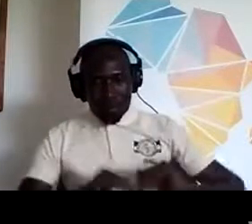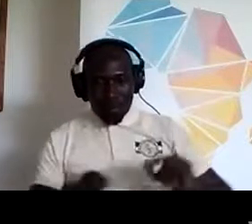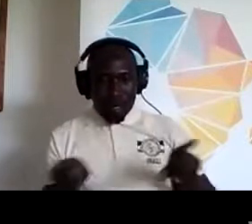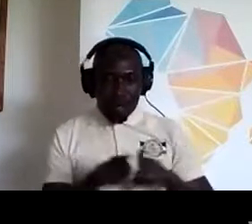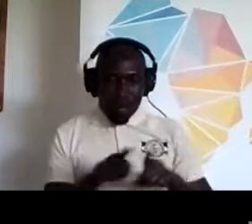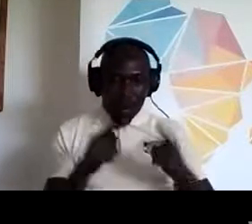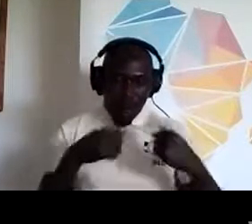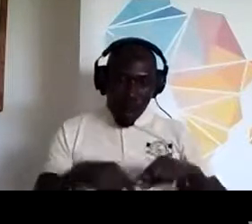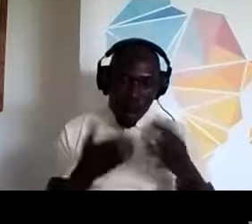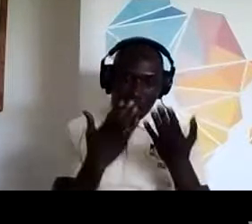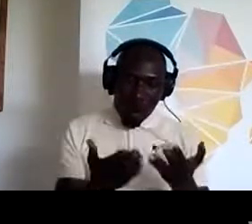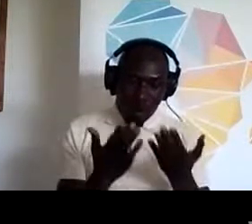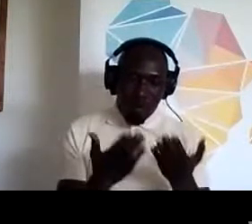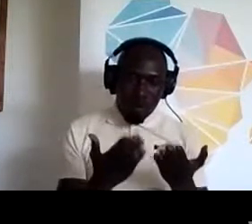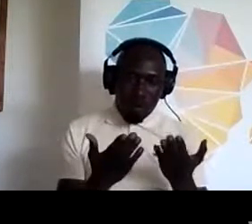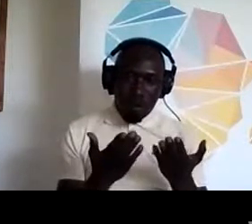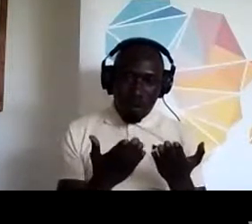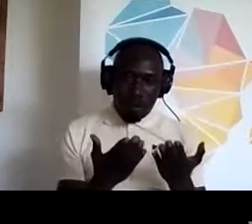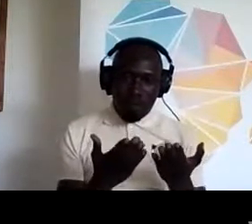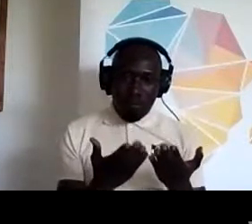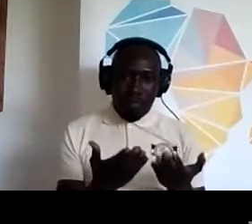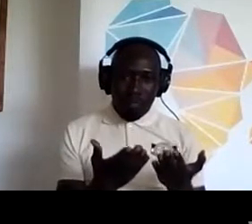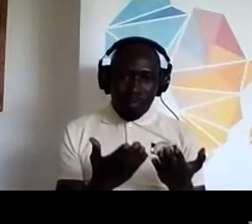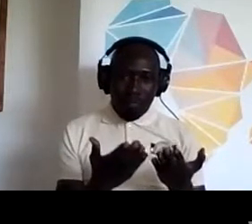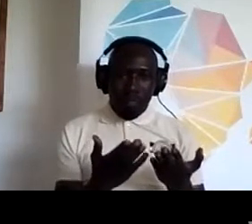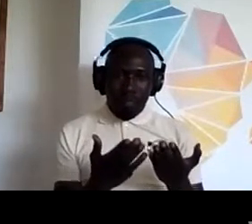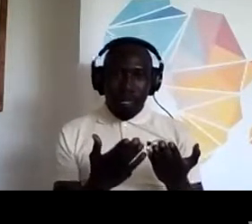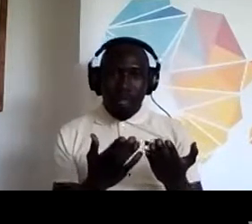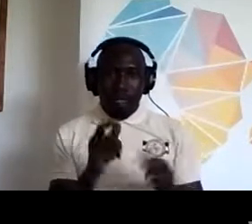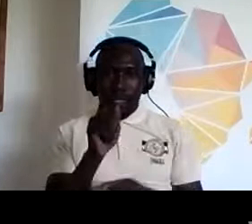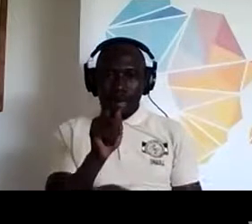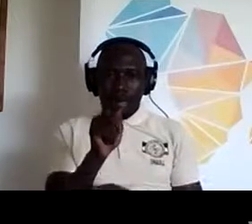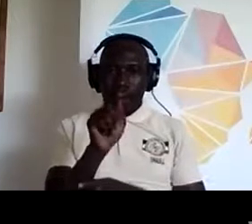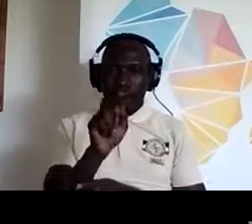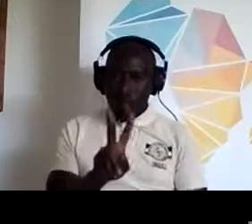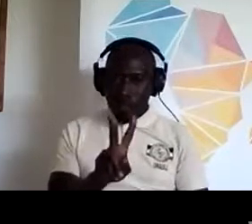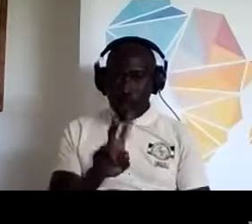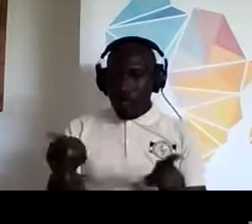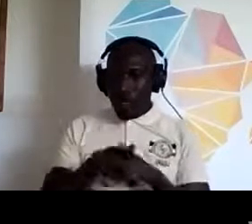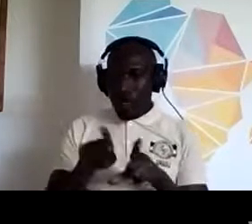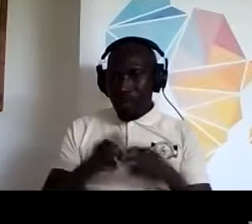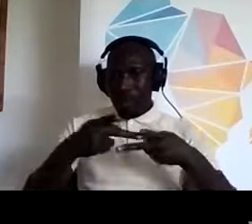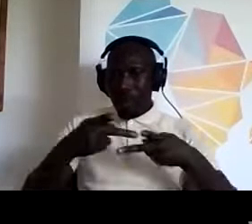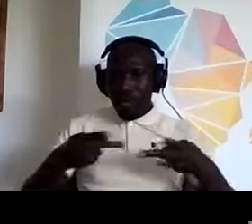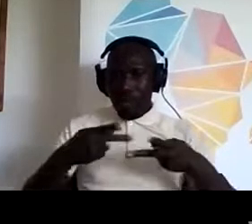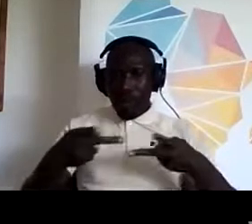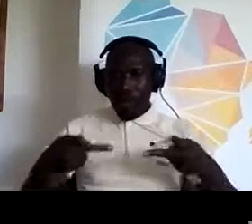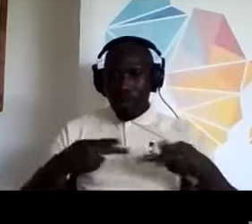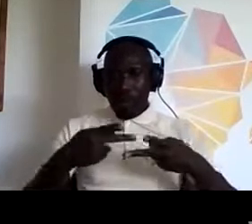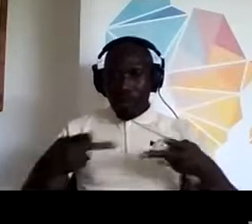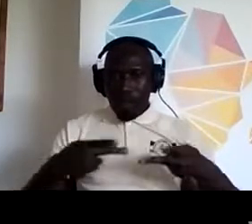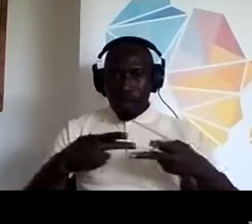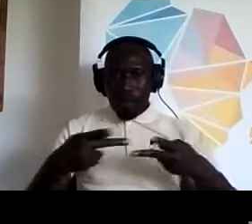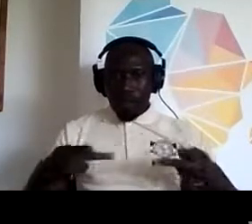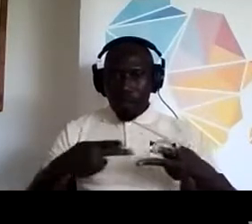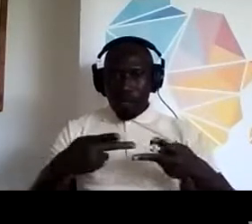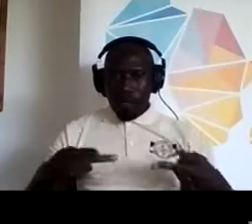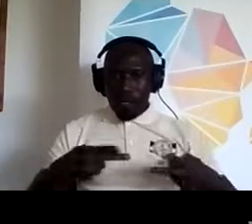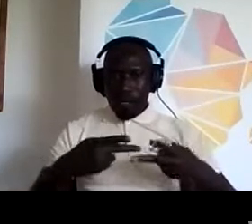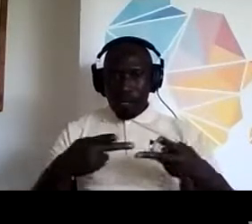covered the television and video,